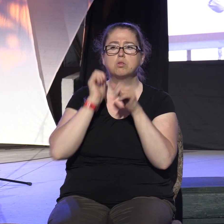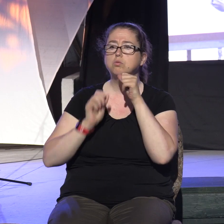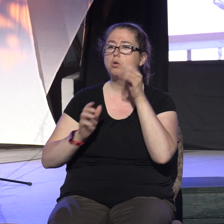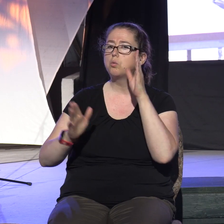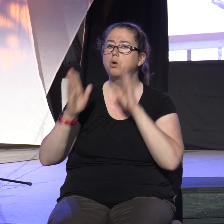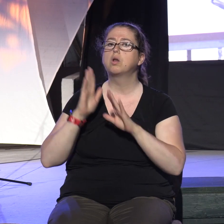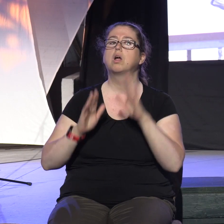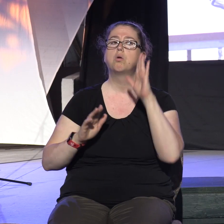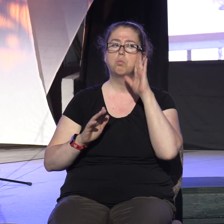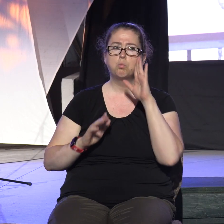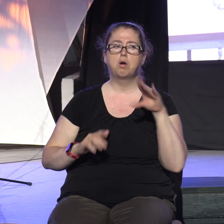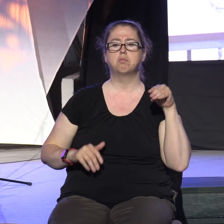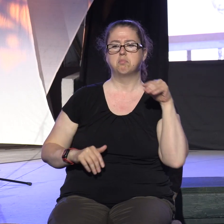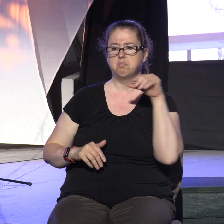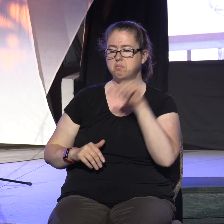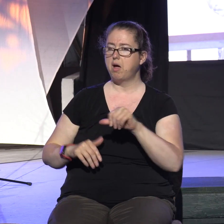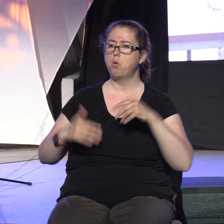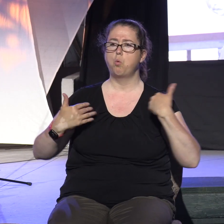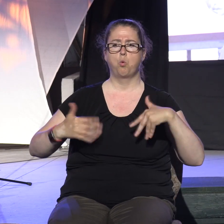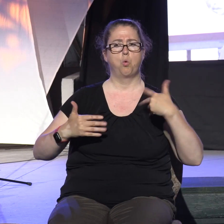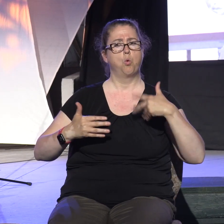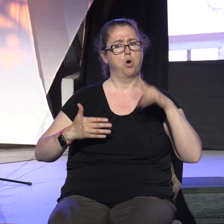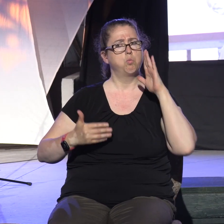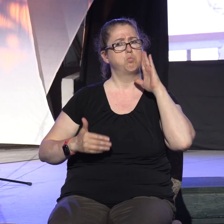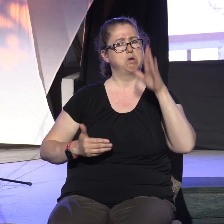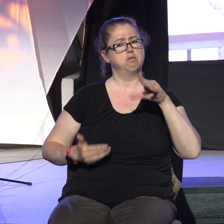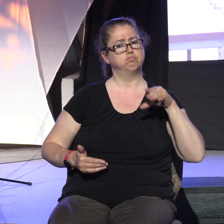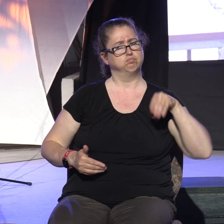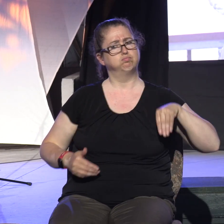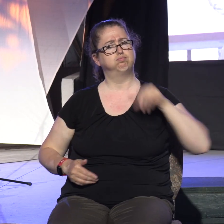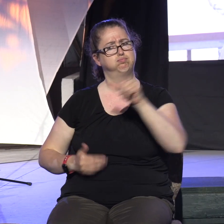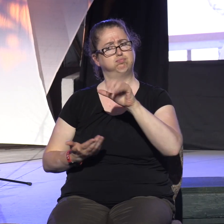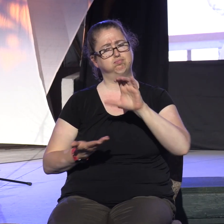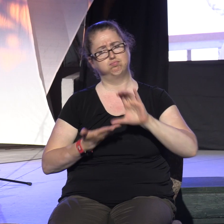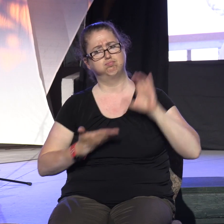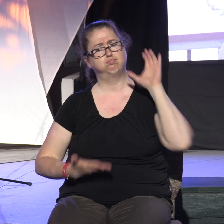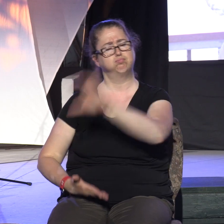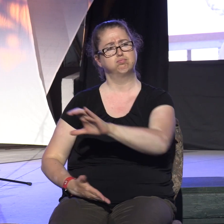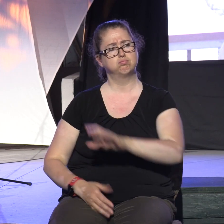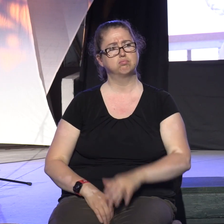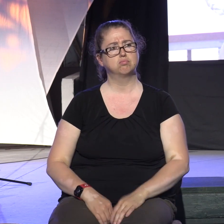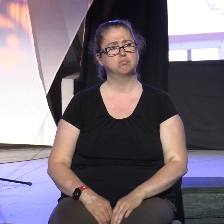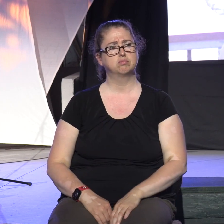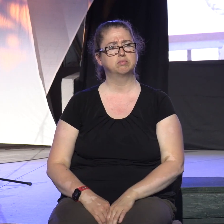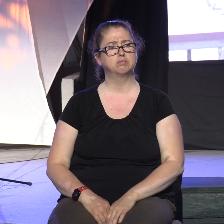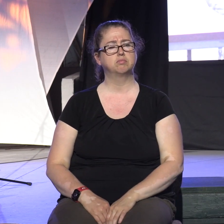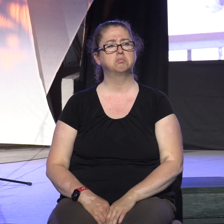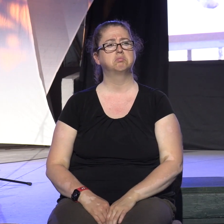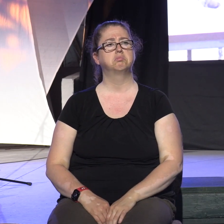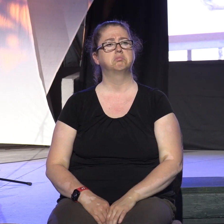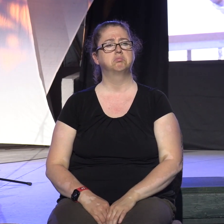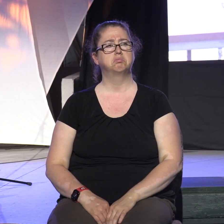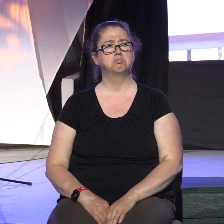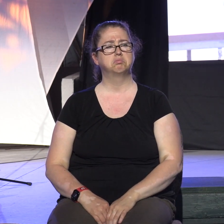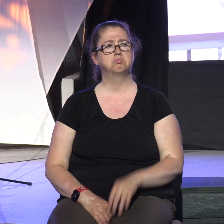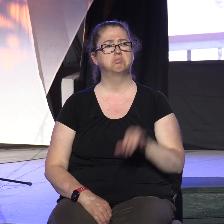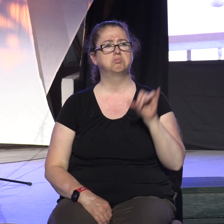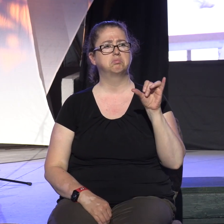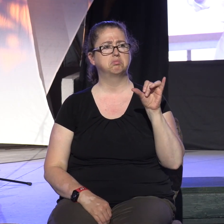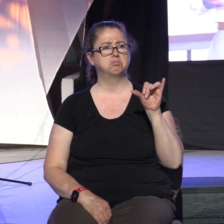And I explained to him, well, I actually work for my denomination, and they pay me, and so I